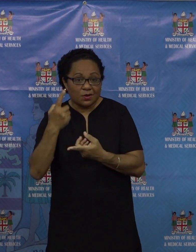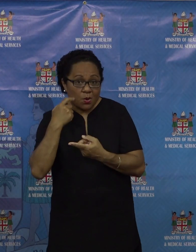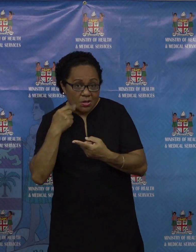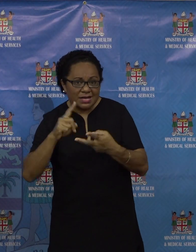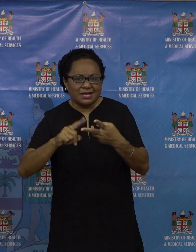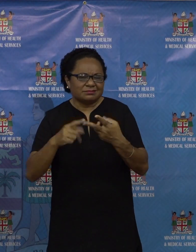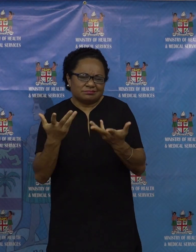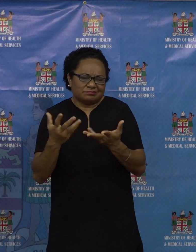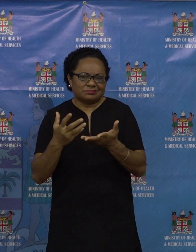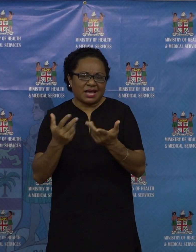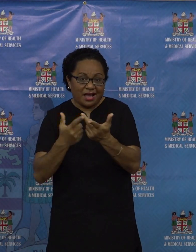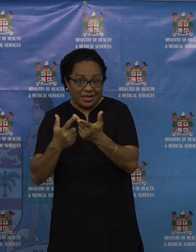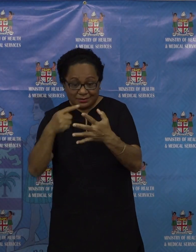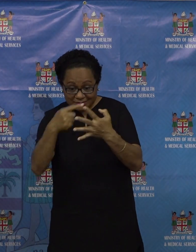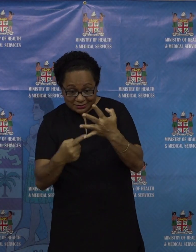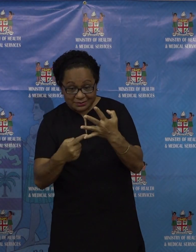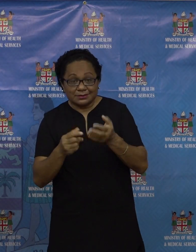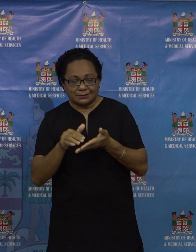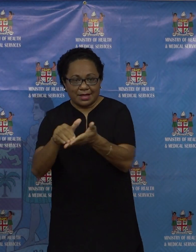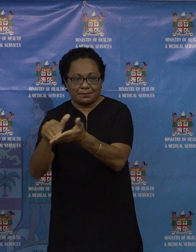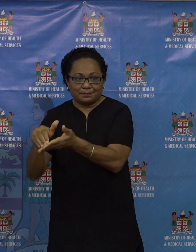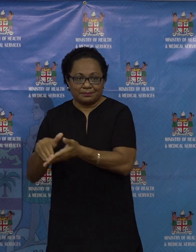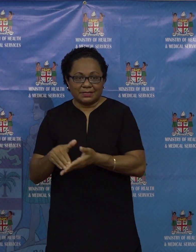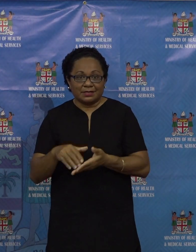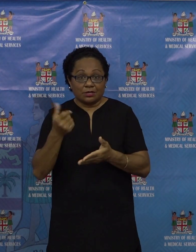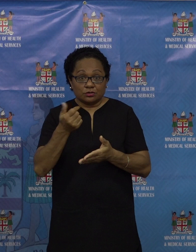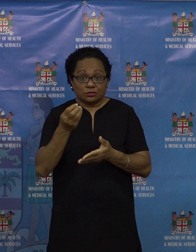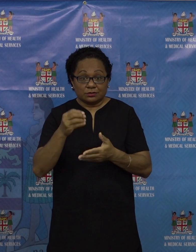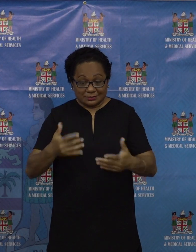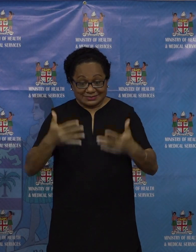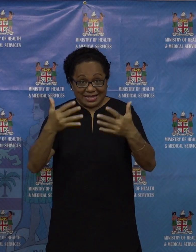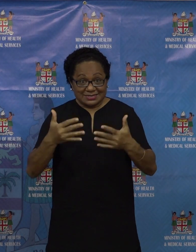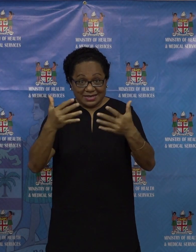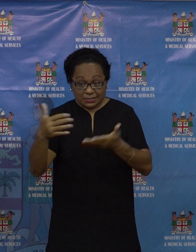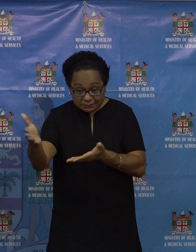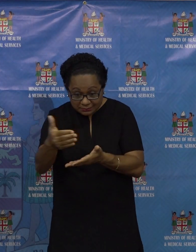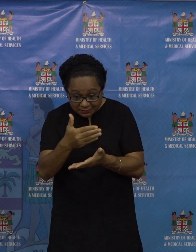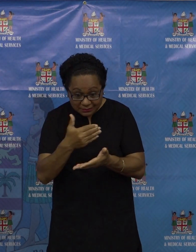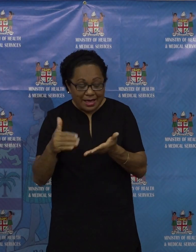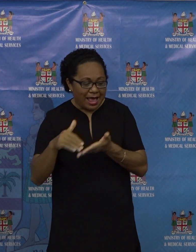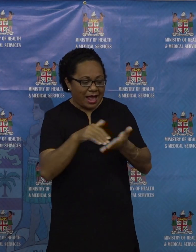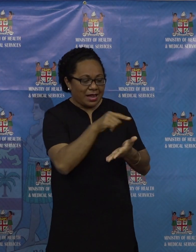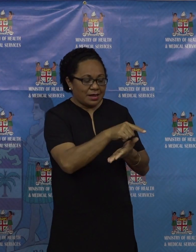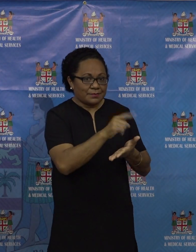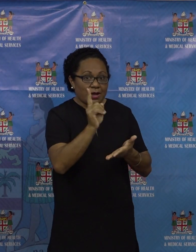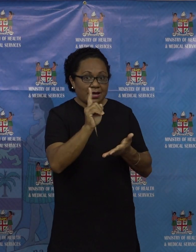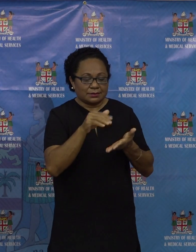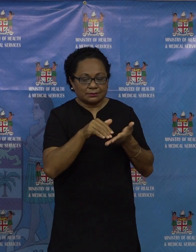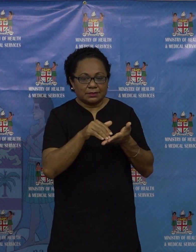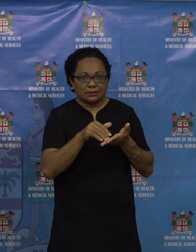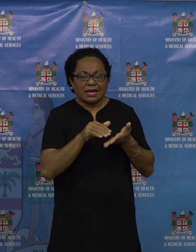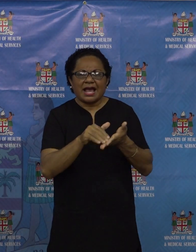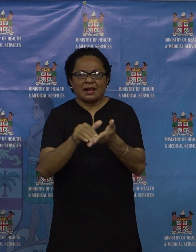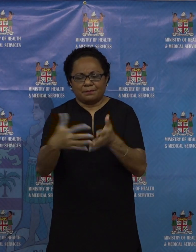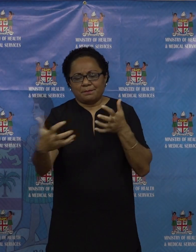food. The data that they are getting from the assessment is assisting the ministry in directing our responses